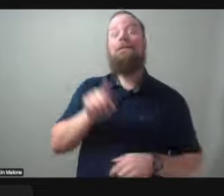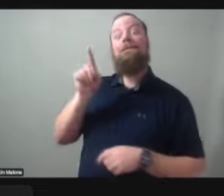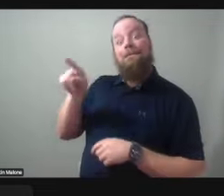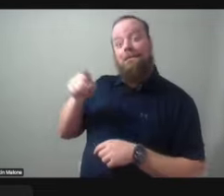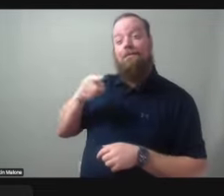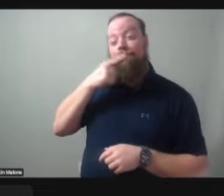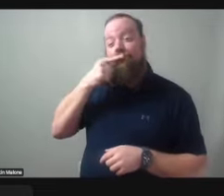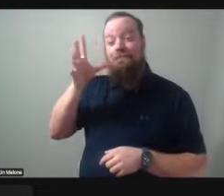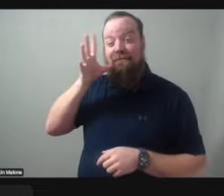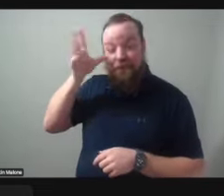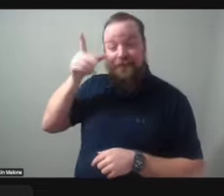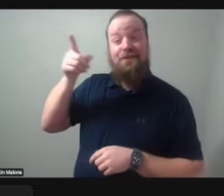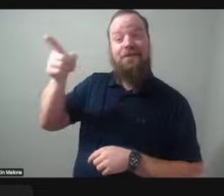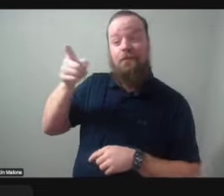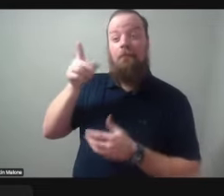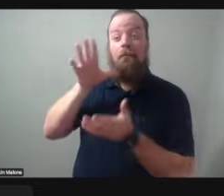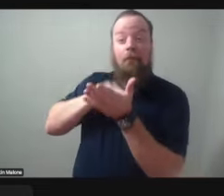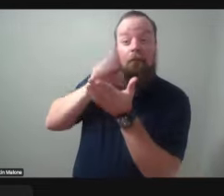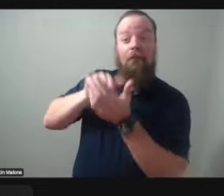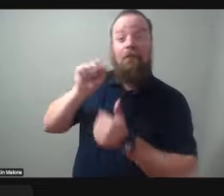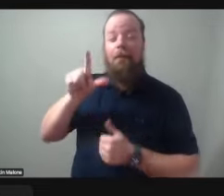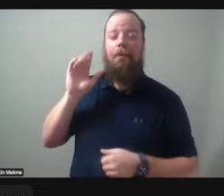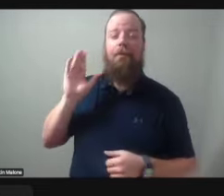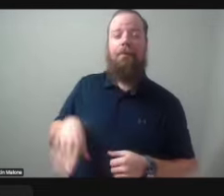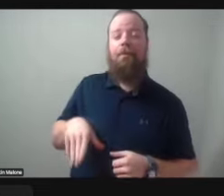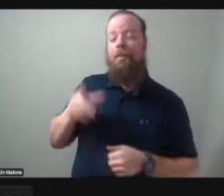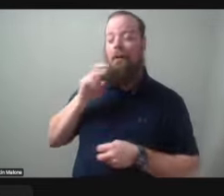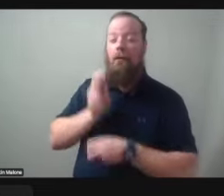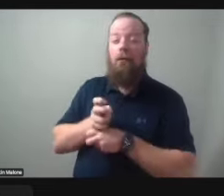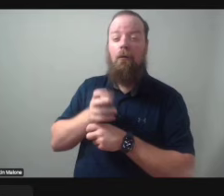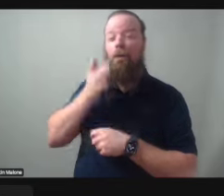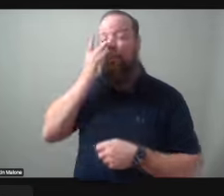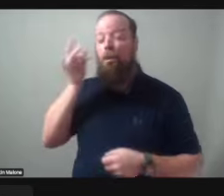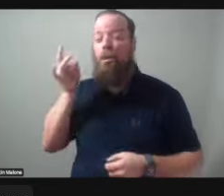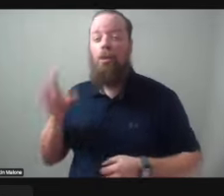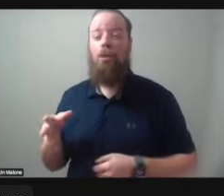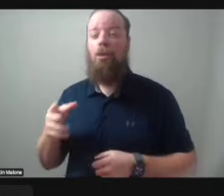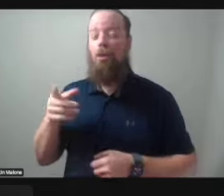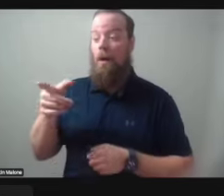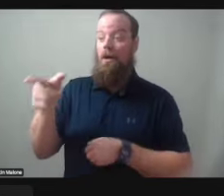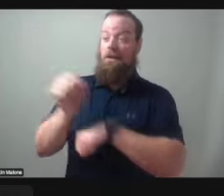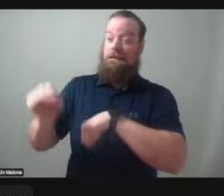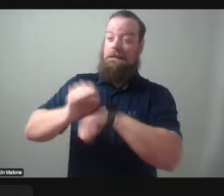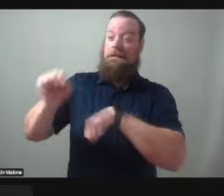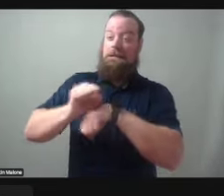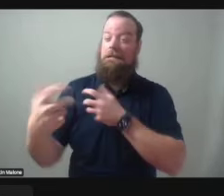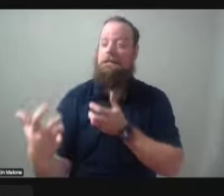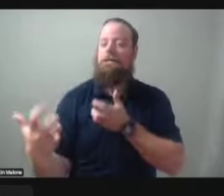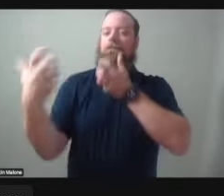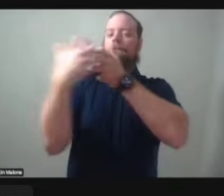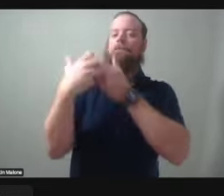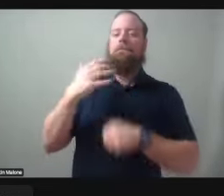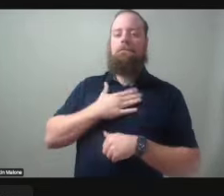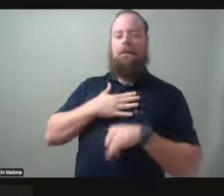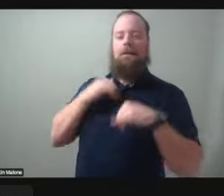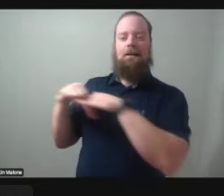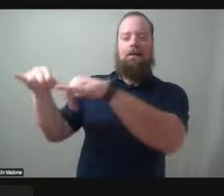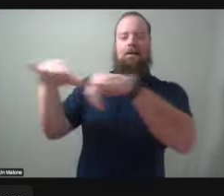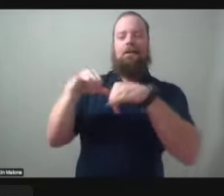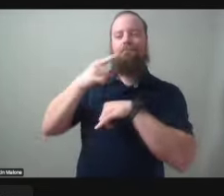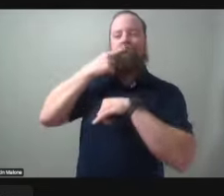The children born to deaf family, again, their parents will give them language, they'll teach them sign language, tell them